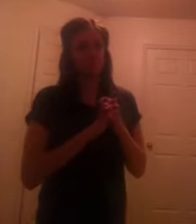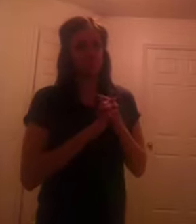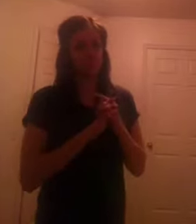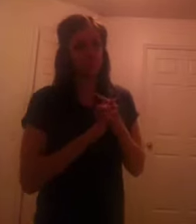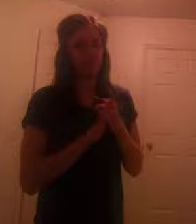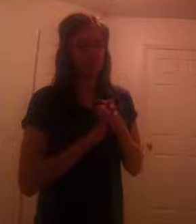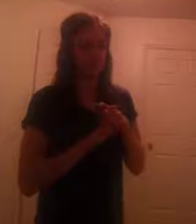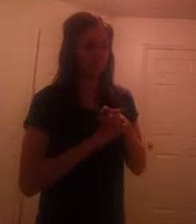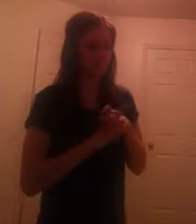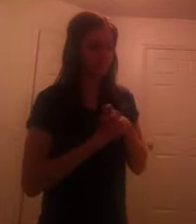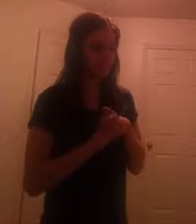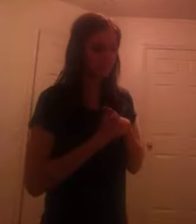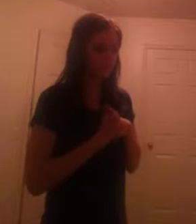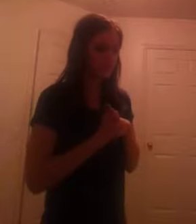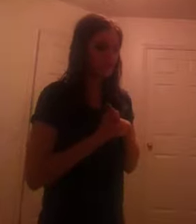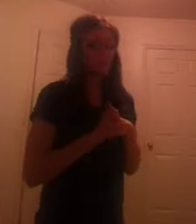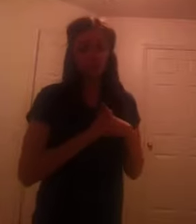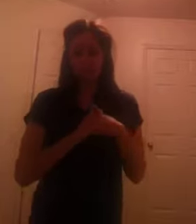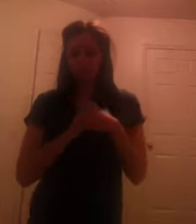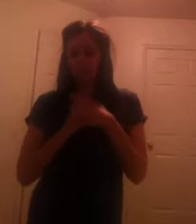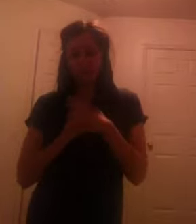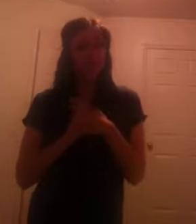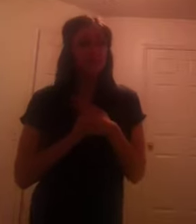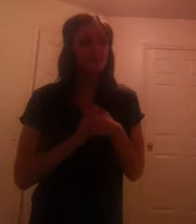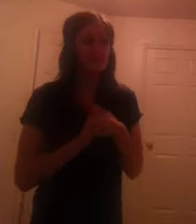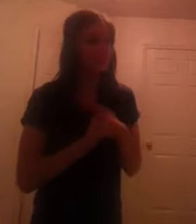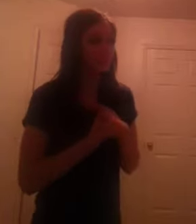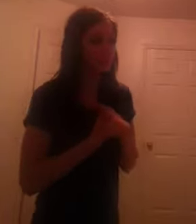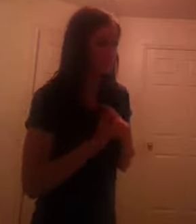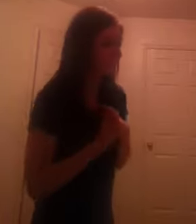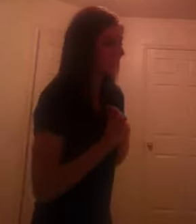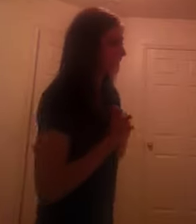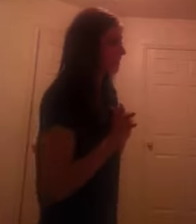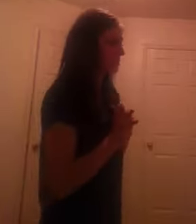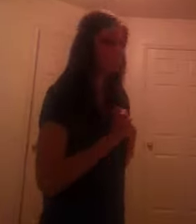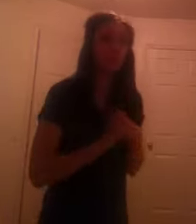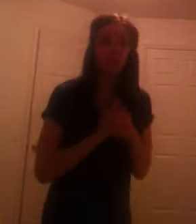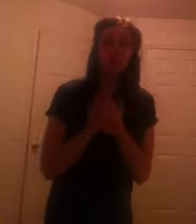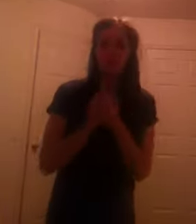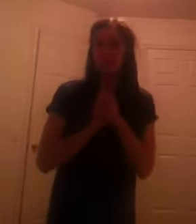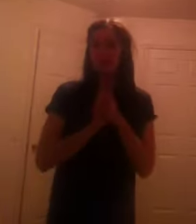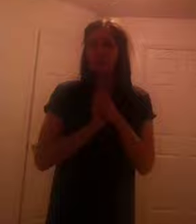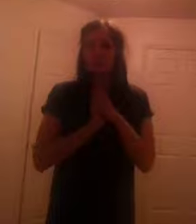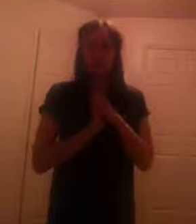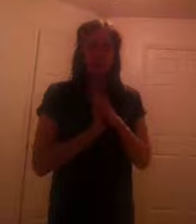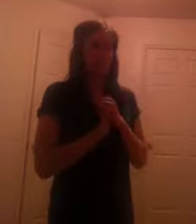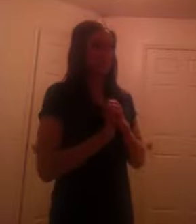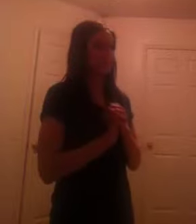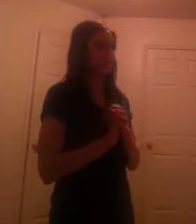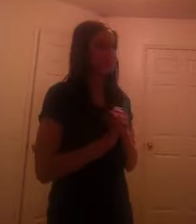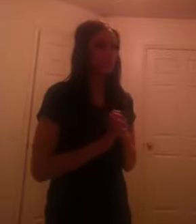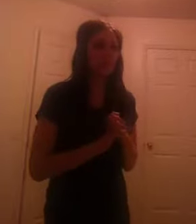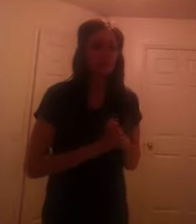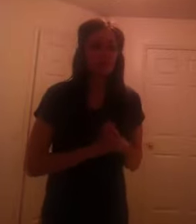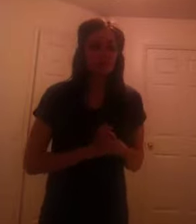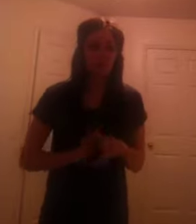Steve shook his head no. So with that, we decided there was only one really good thing we could do, and that was to